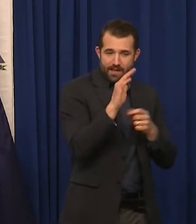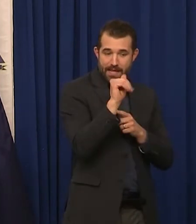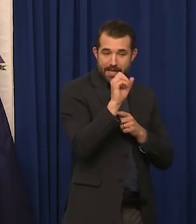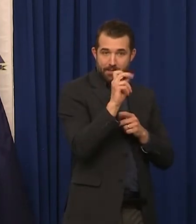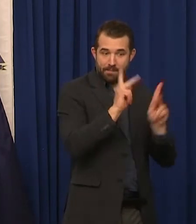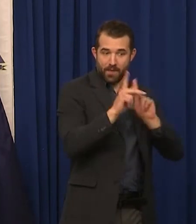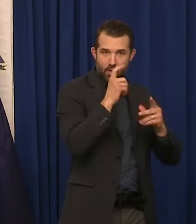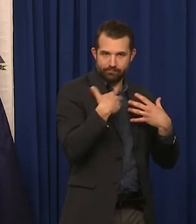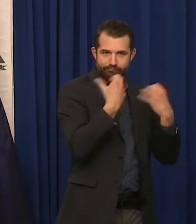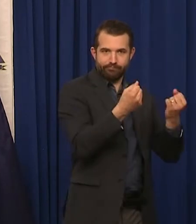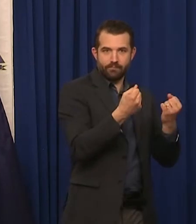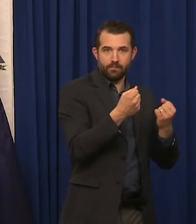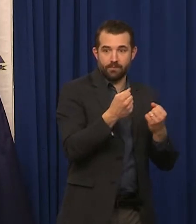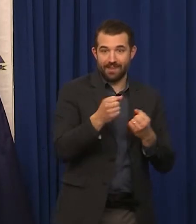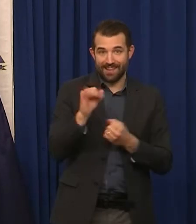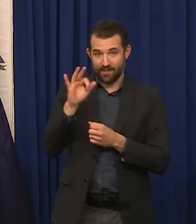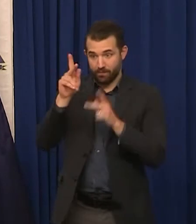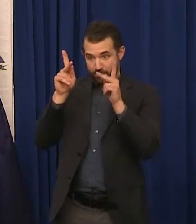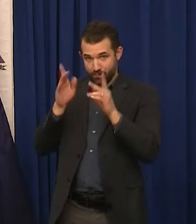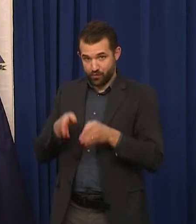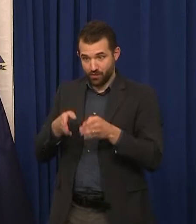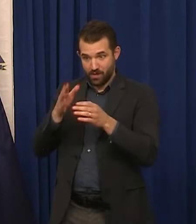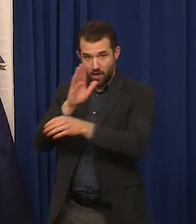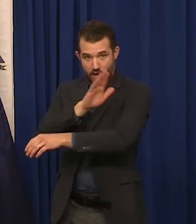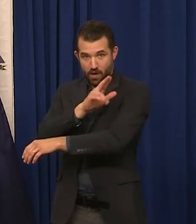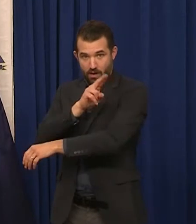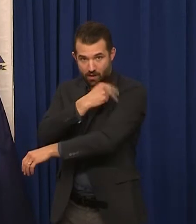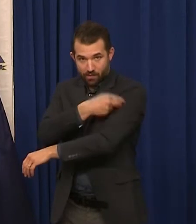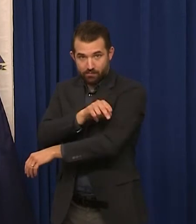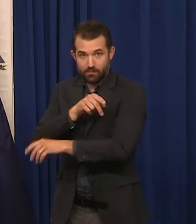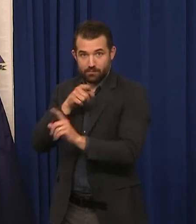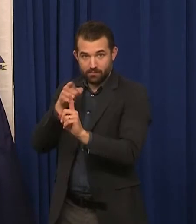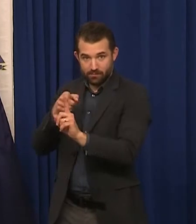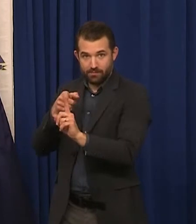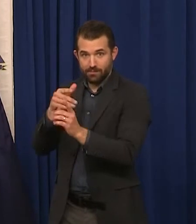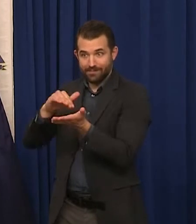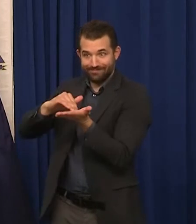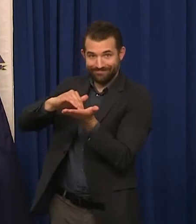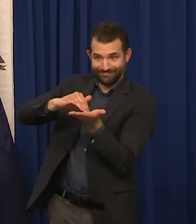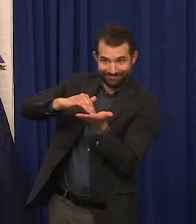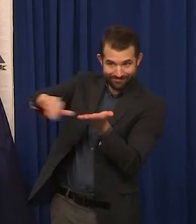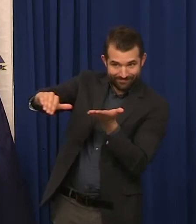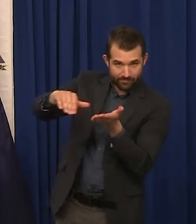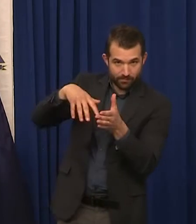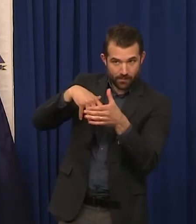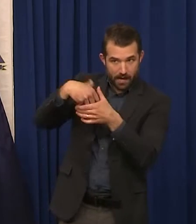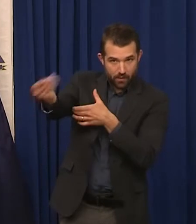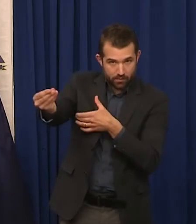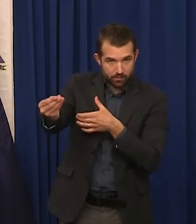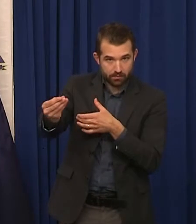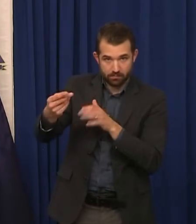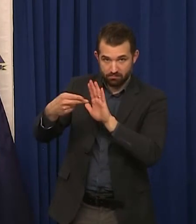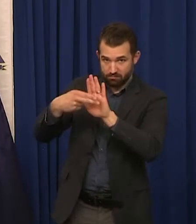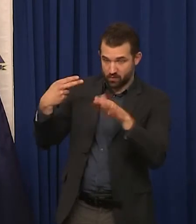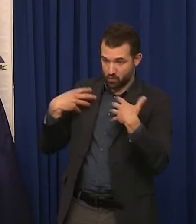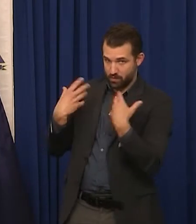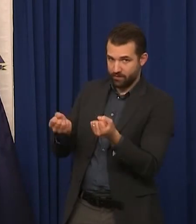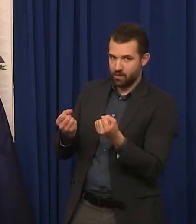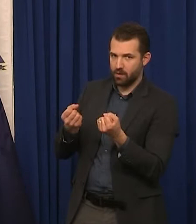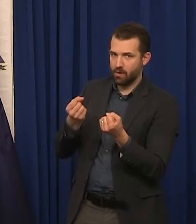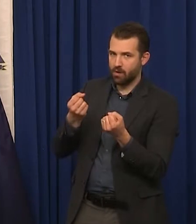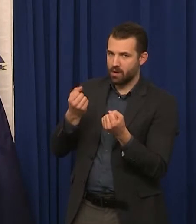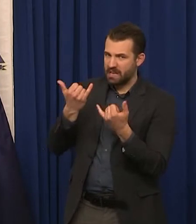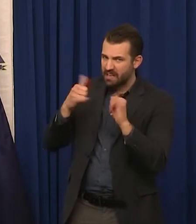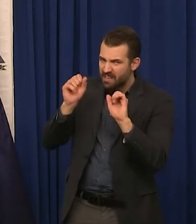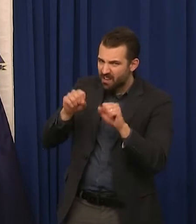from the hospital and considered, I guess, recovered, but can still test positive for COVID-19, are they